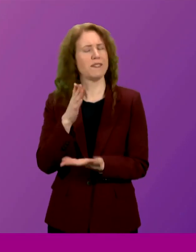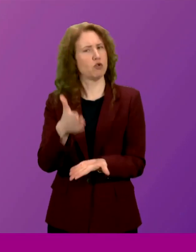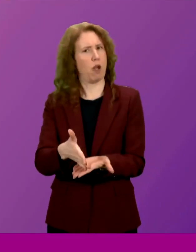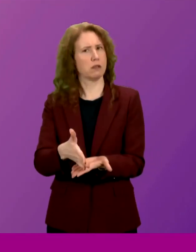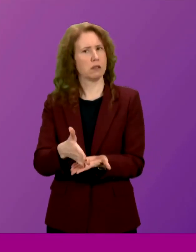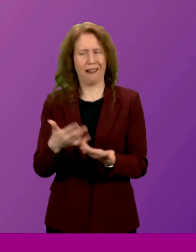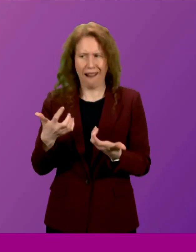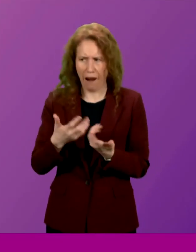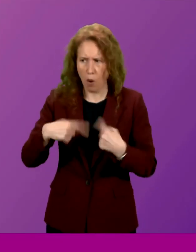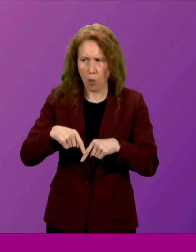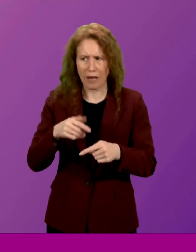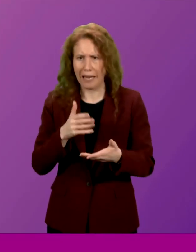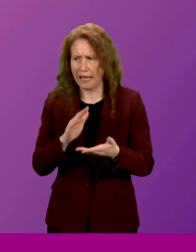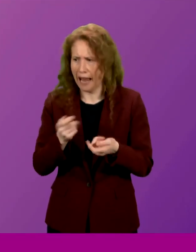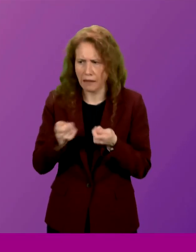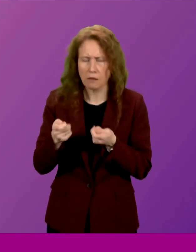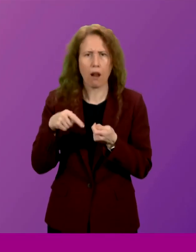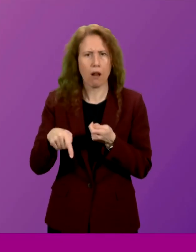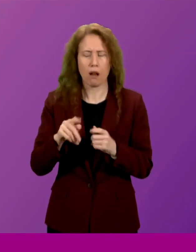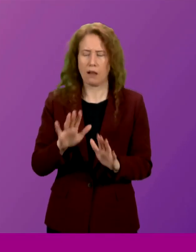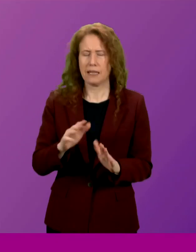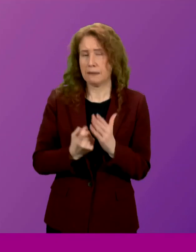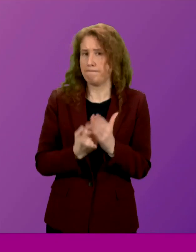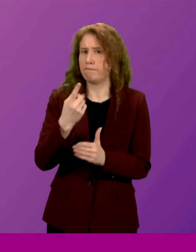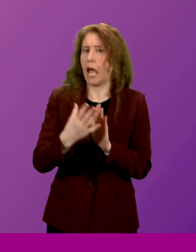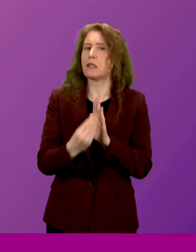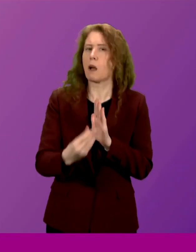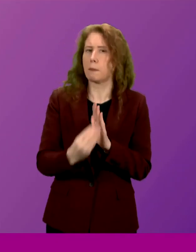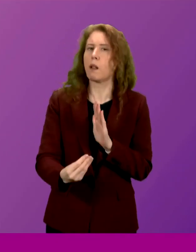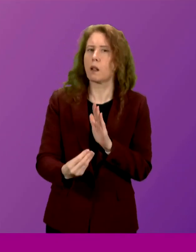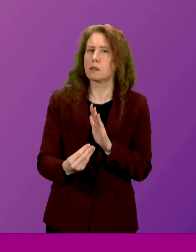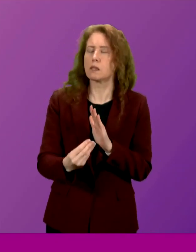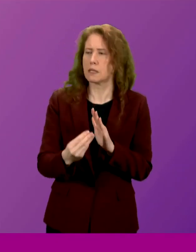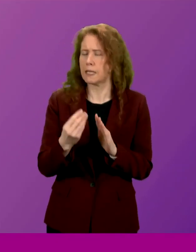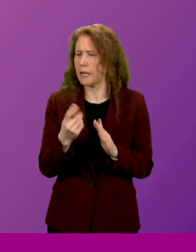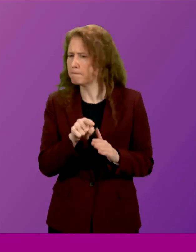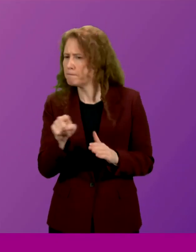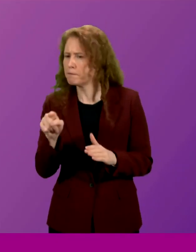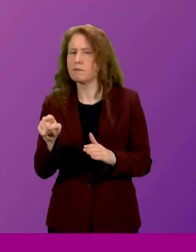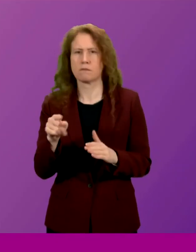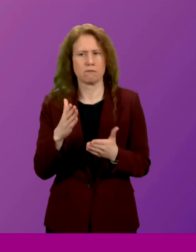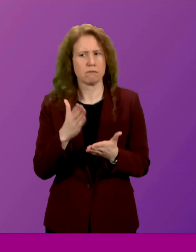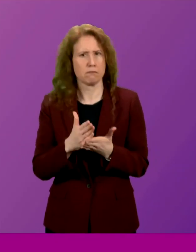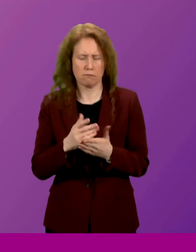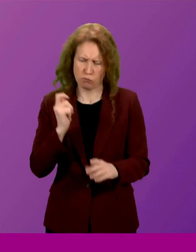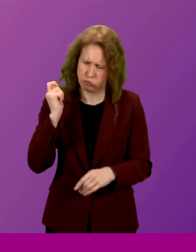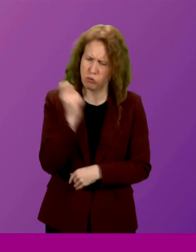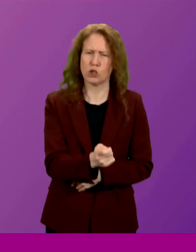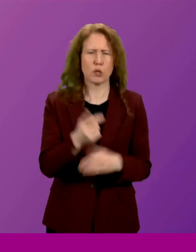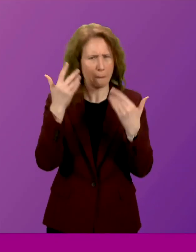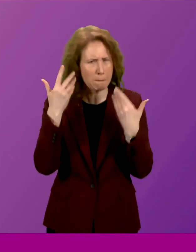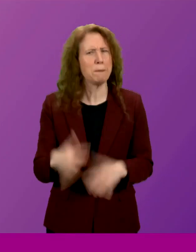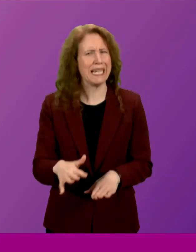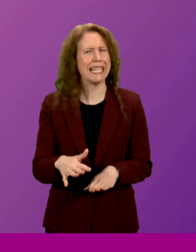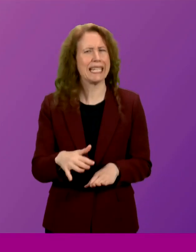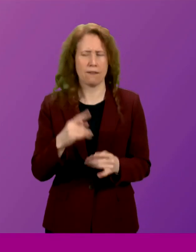how these matters are handled, we've seen examples where there have been extensive prosecutions